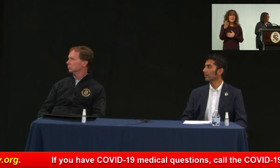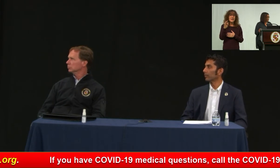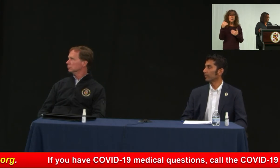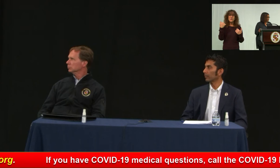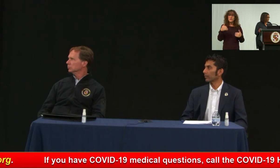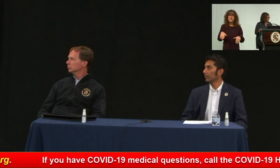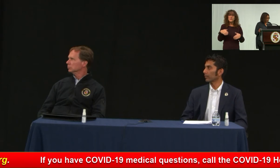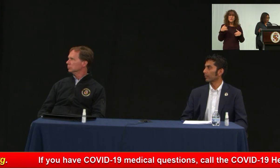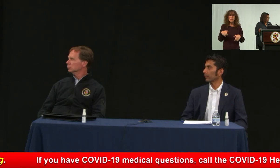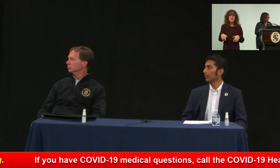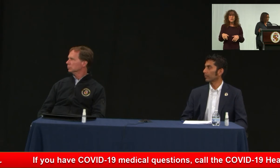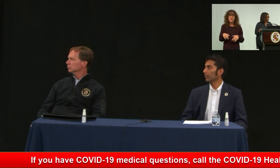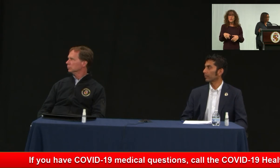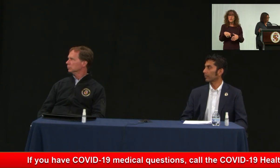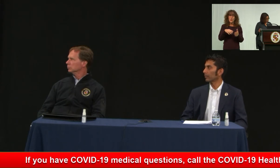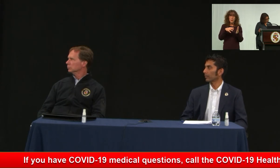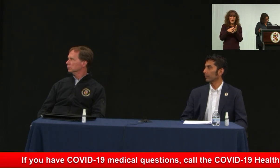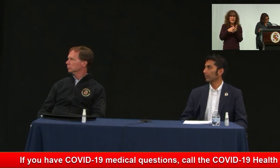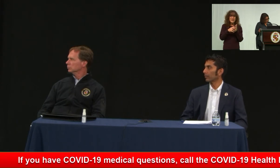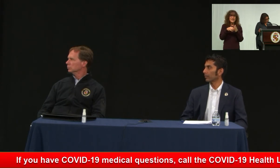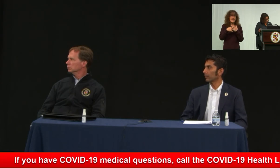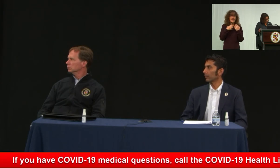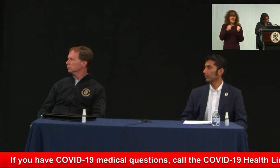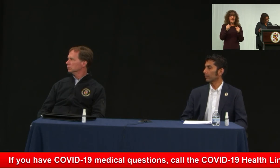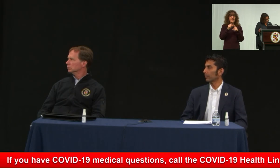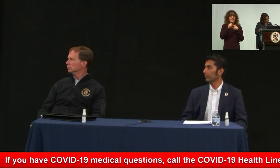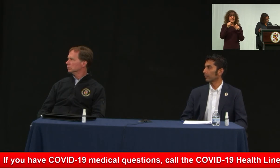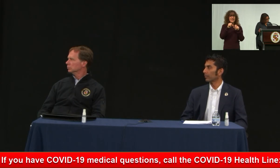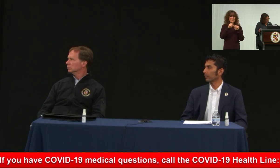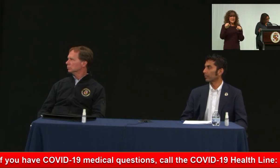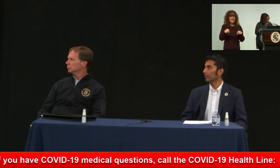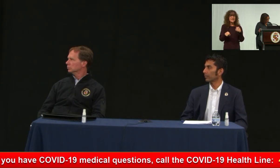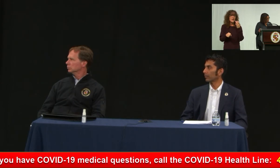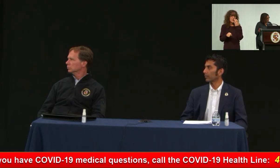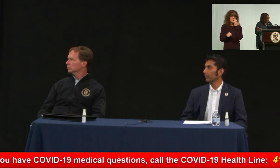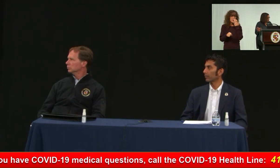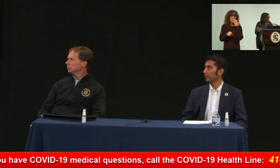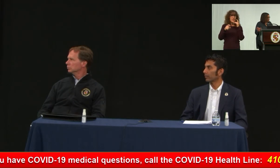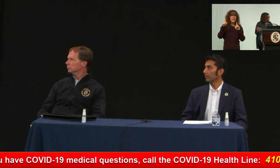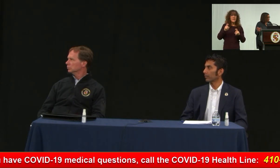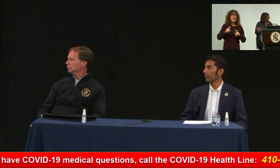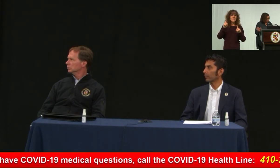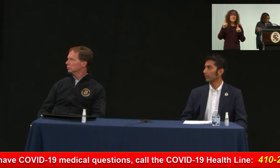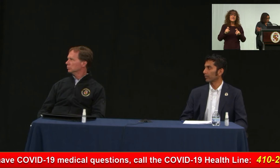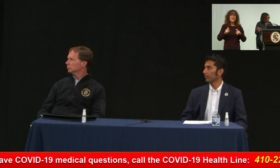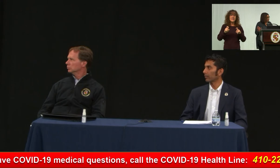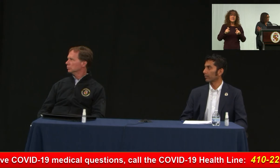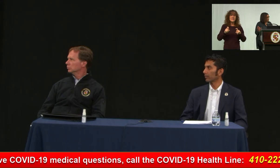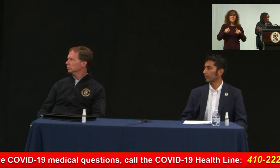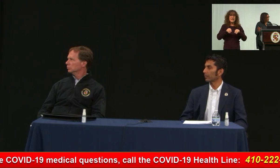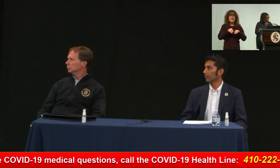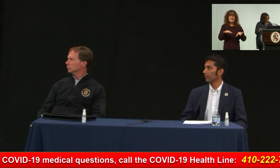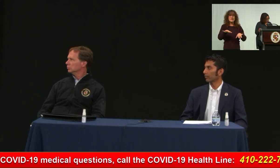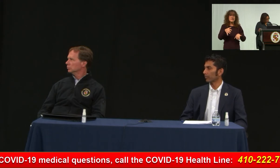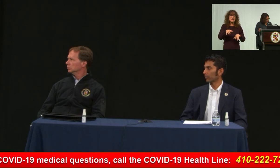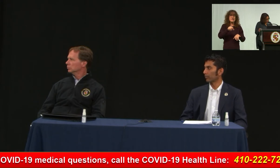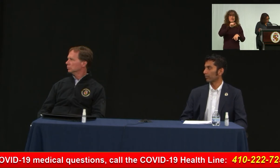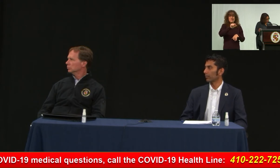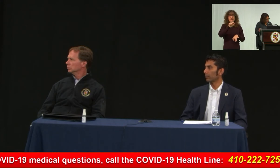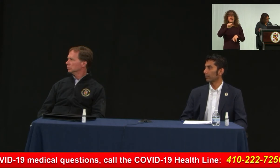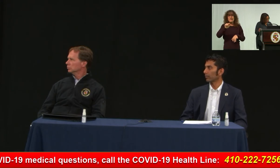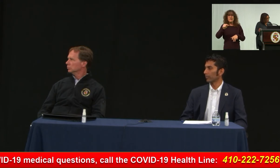really surprising weaknesses in the health system. The rollout of testing has been patchy, in your